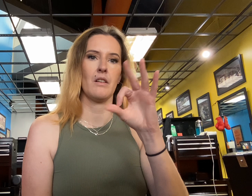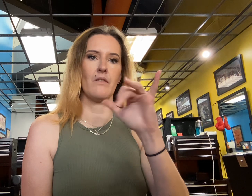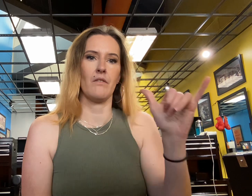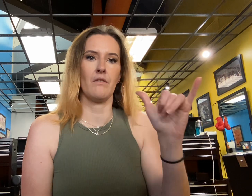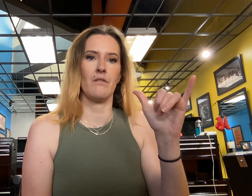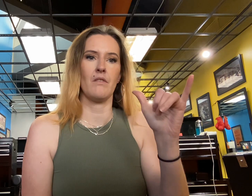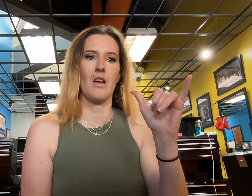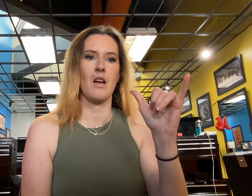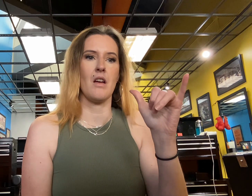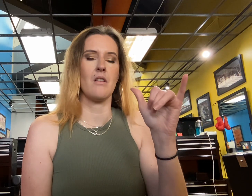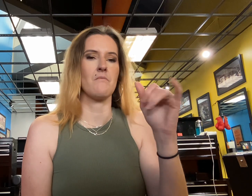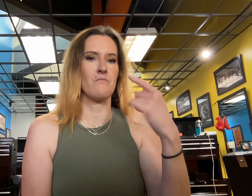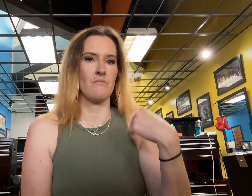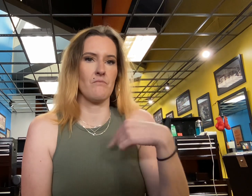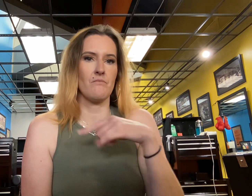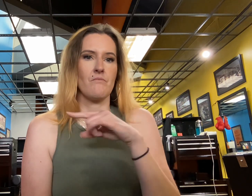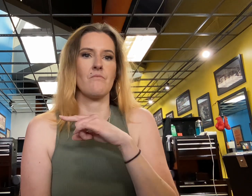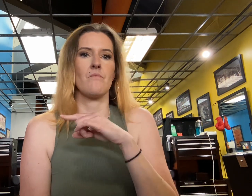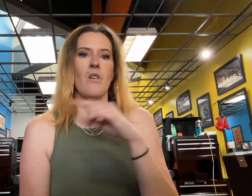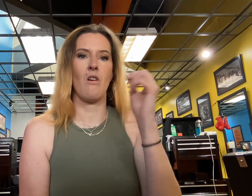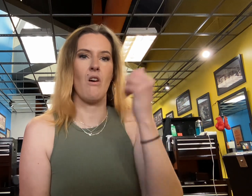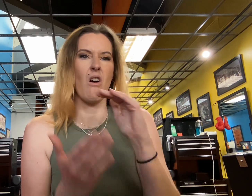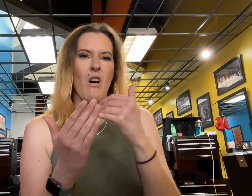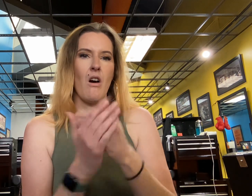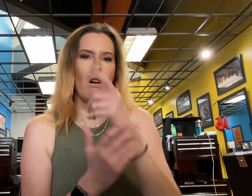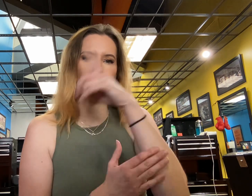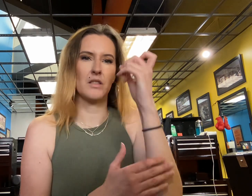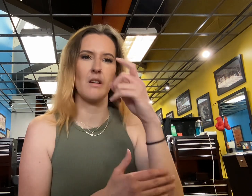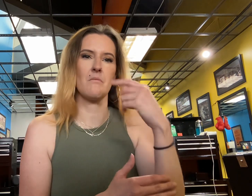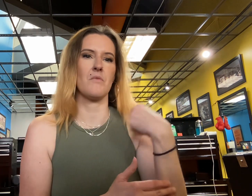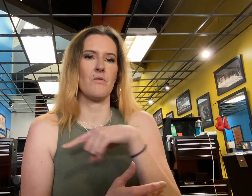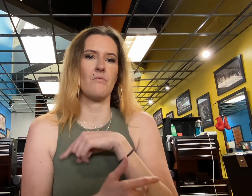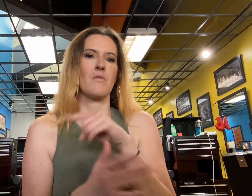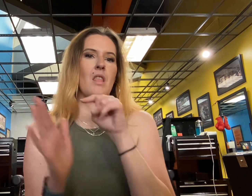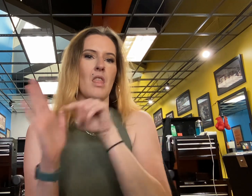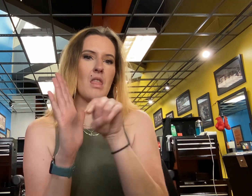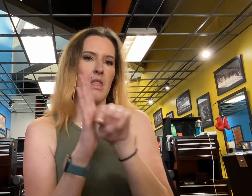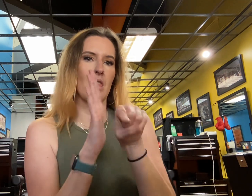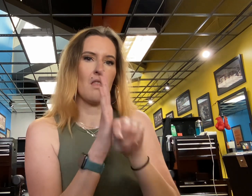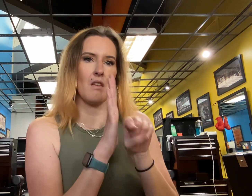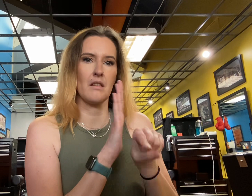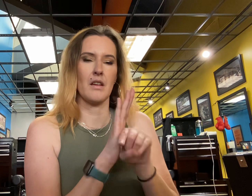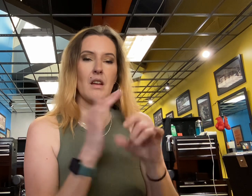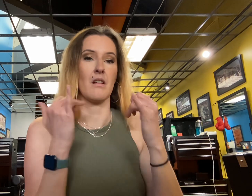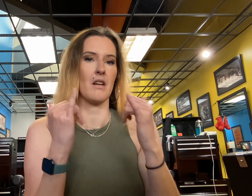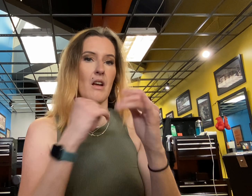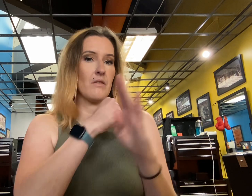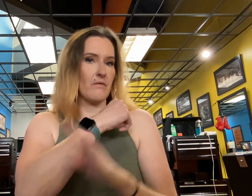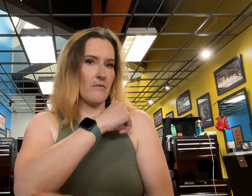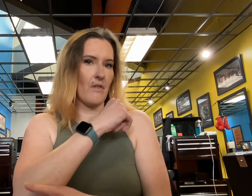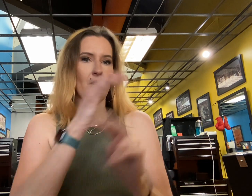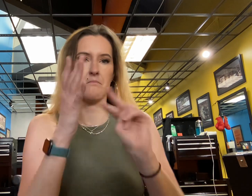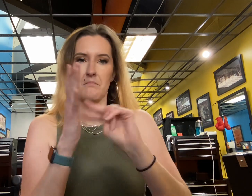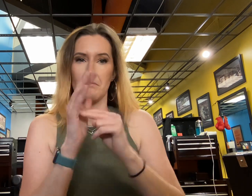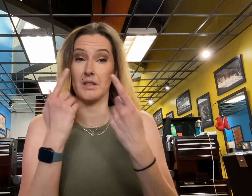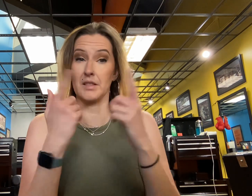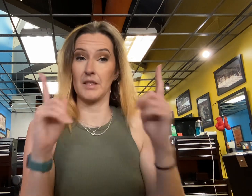accomplished. Right? No, I'm so sorry. Unfortunately, it's not under control at